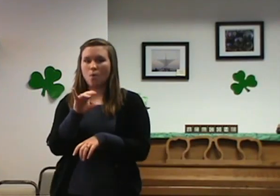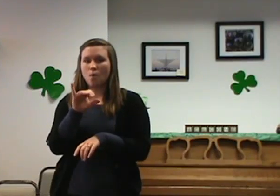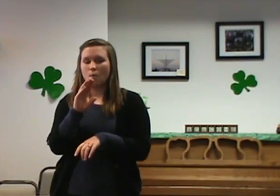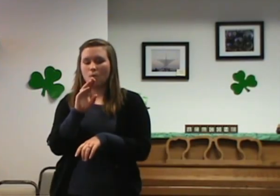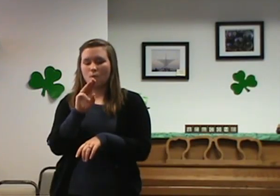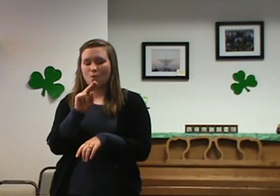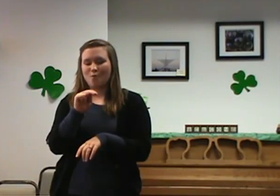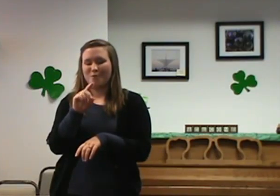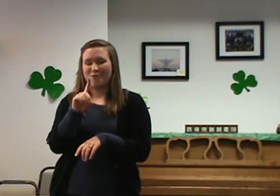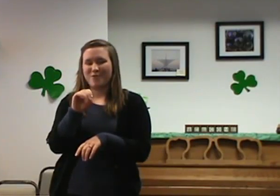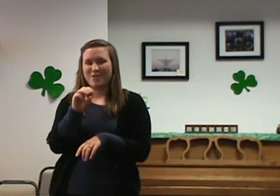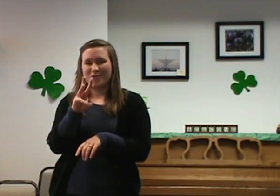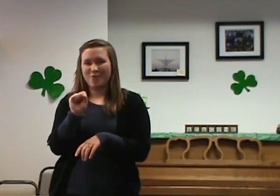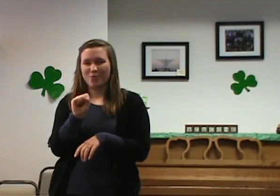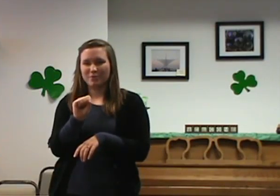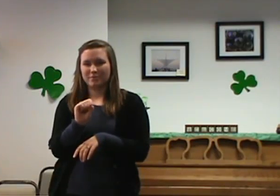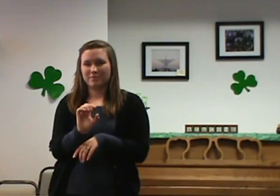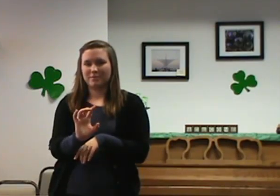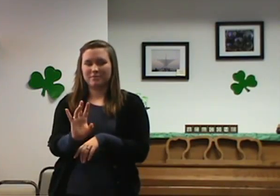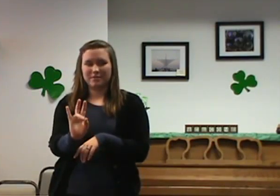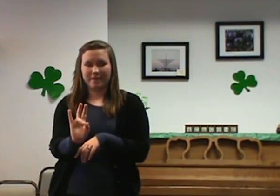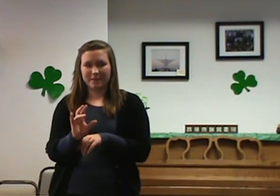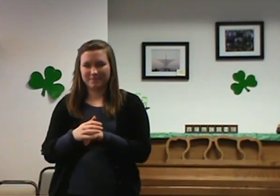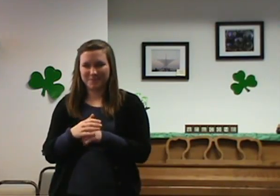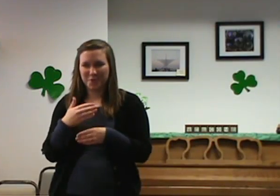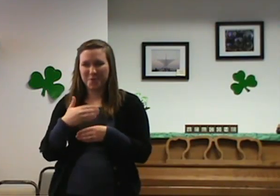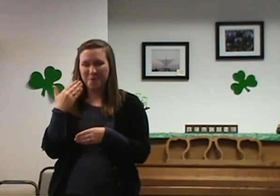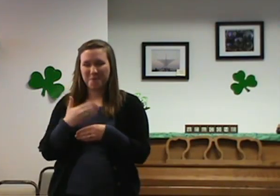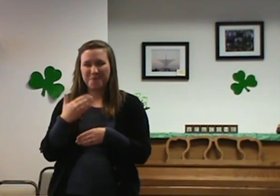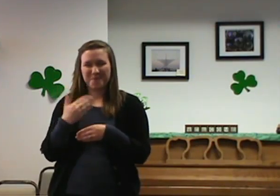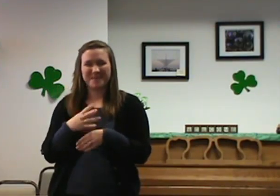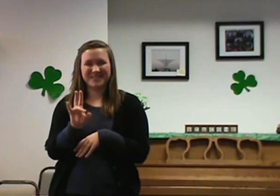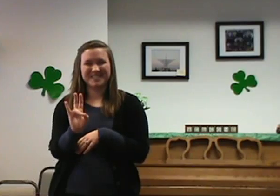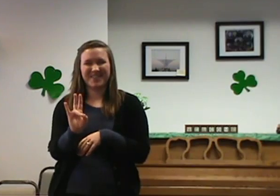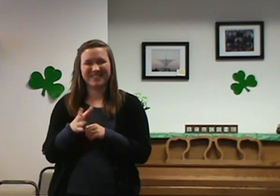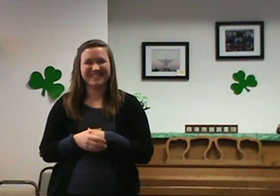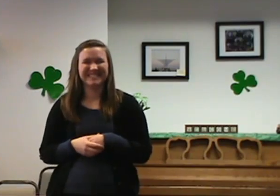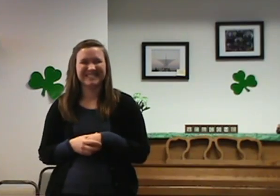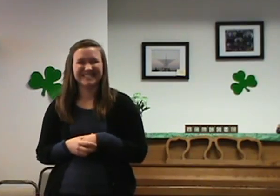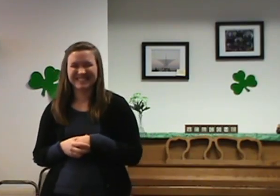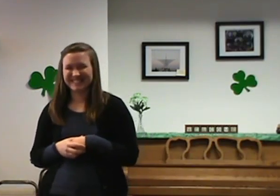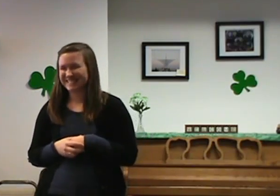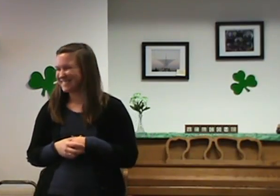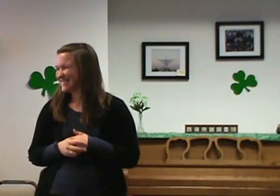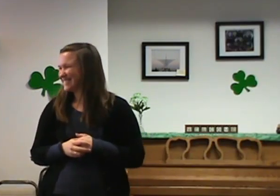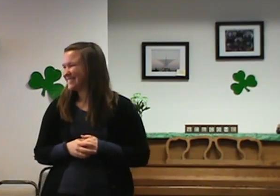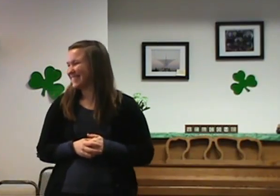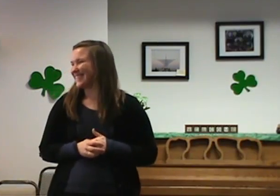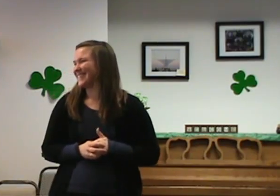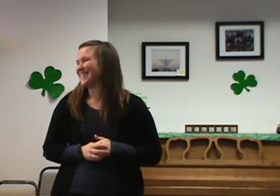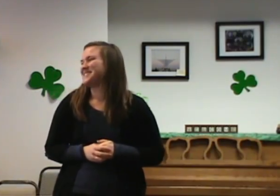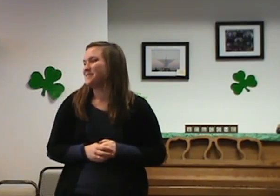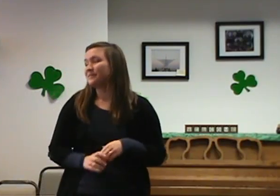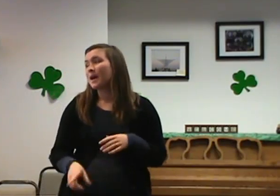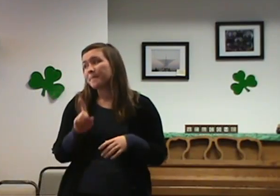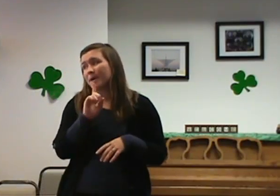be some fine tuning, and I'm sure that that's going to come into the